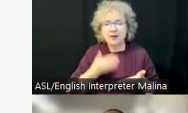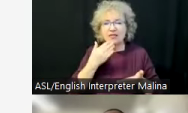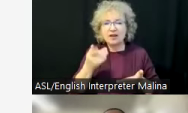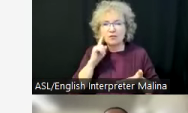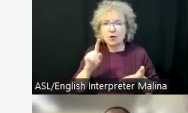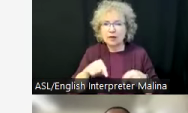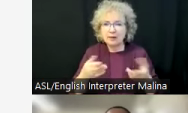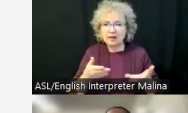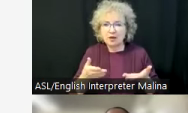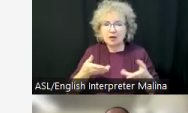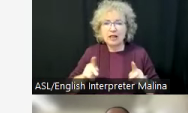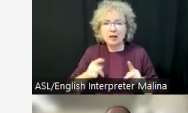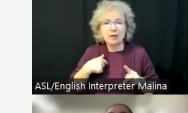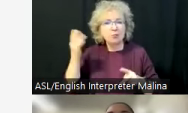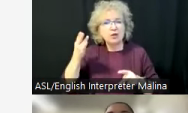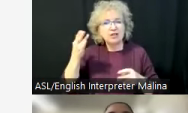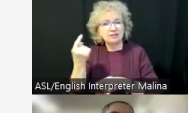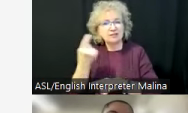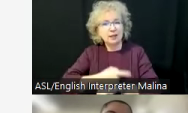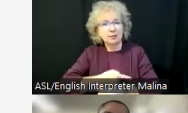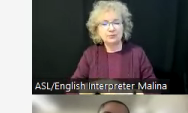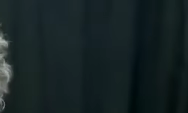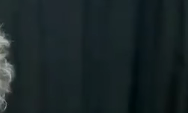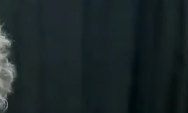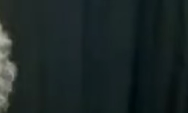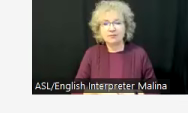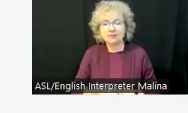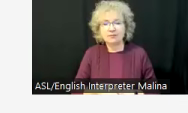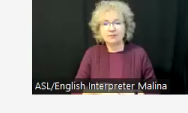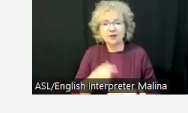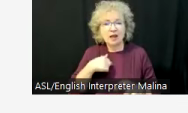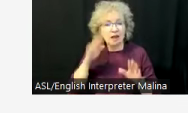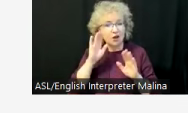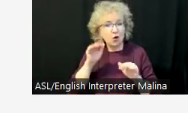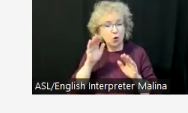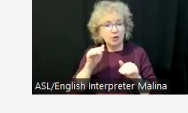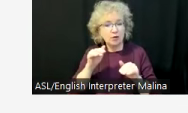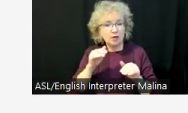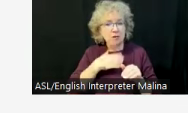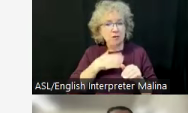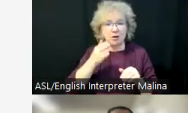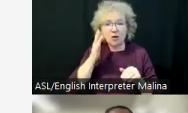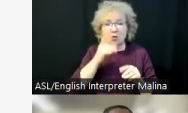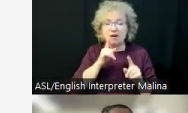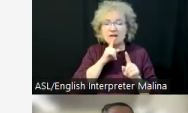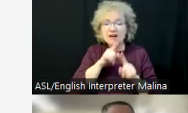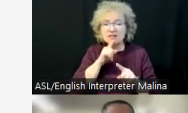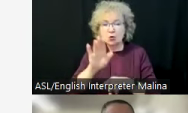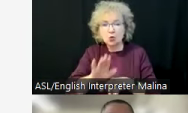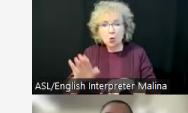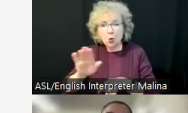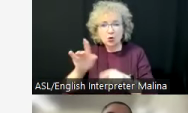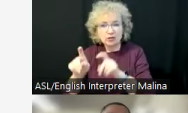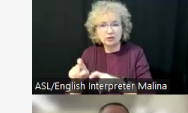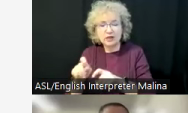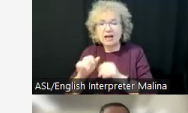having me present today. And I'm hoping the outcome is to answer any questions about how to refer who to refer